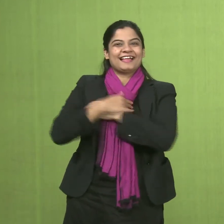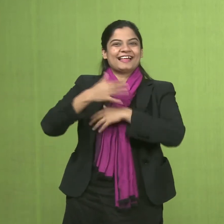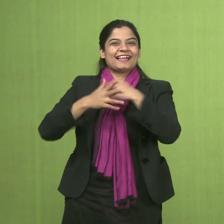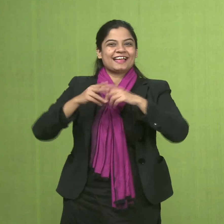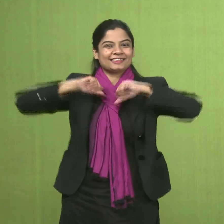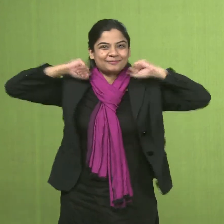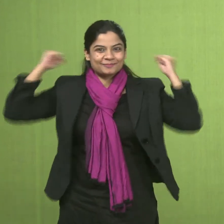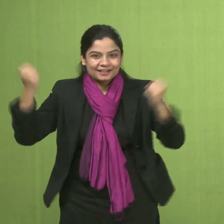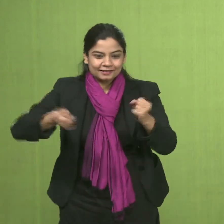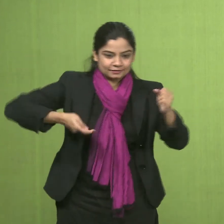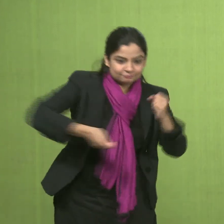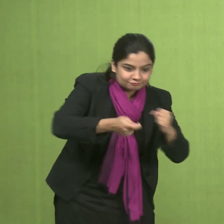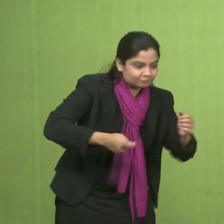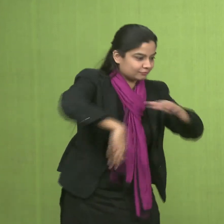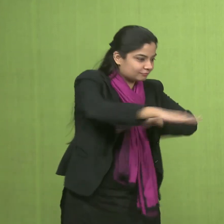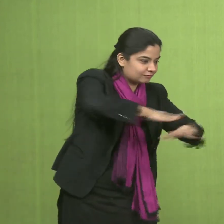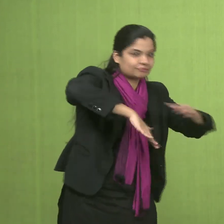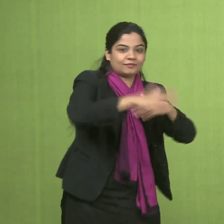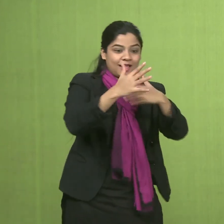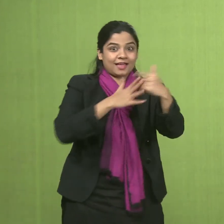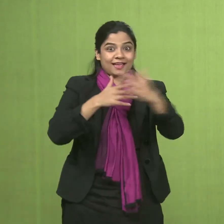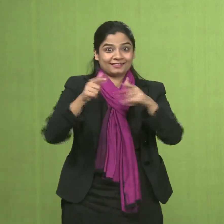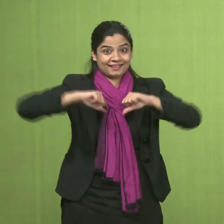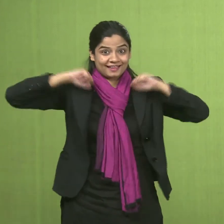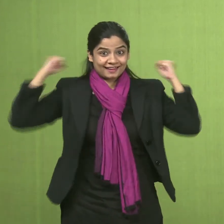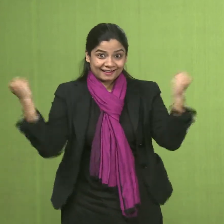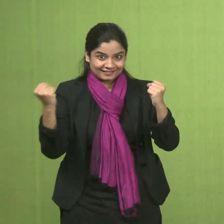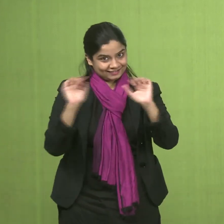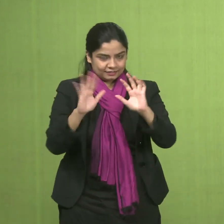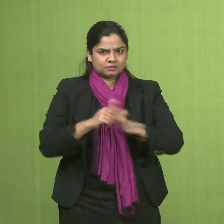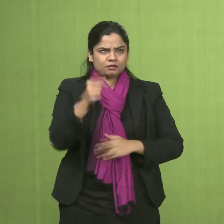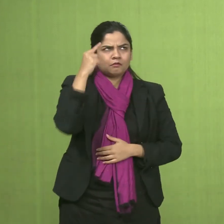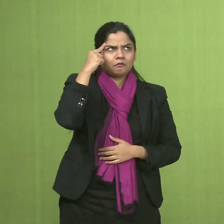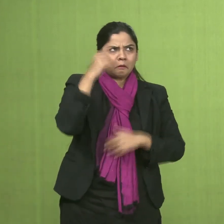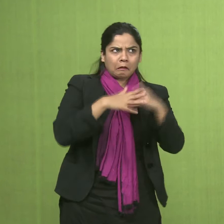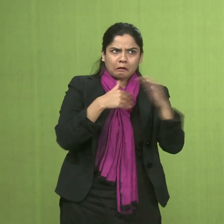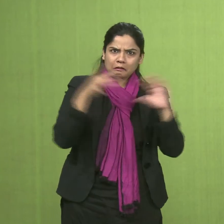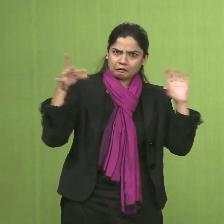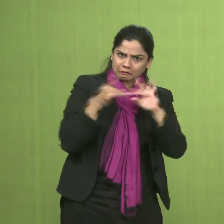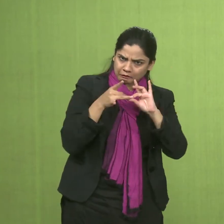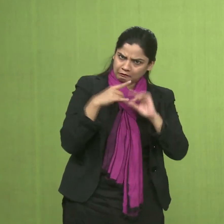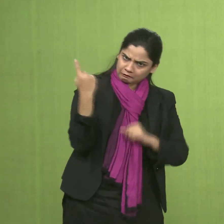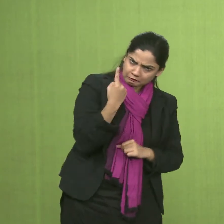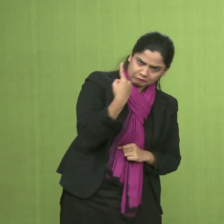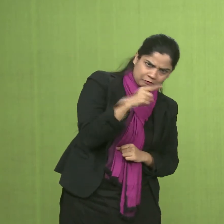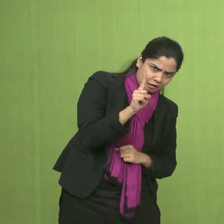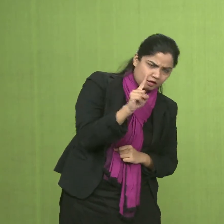utensils, etc. They are manually operated, right? Is it true or